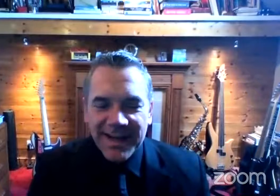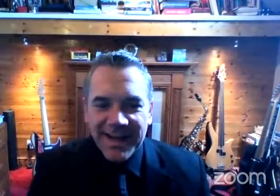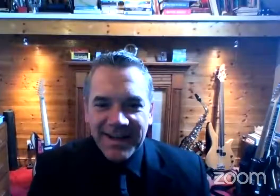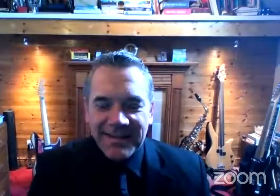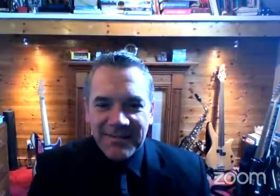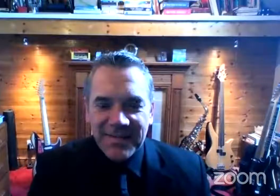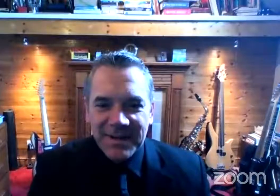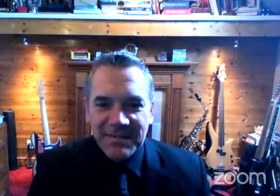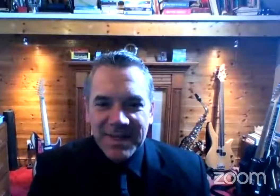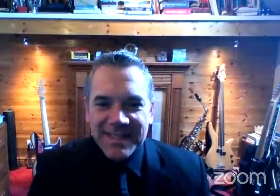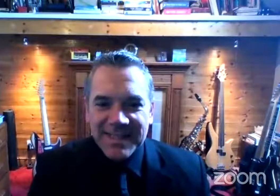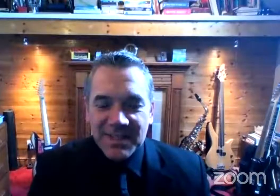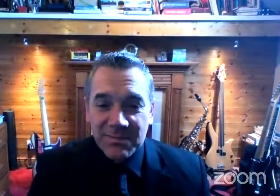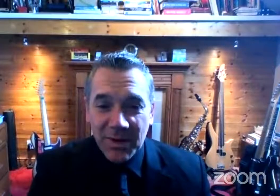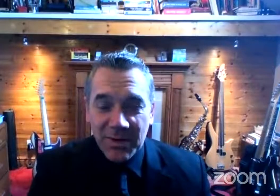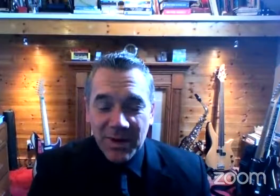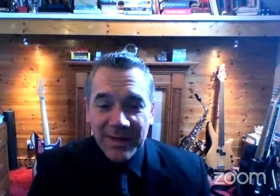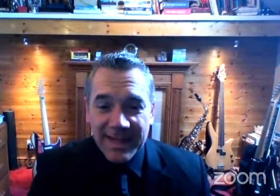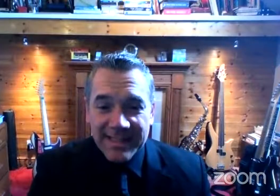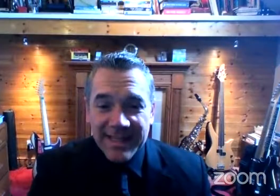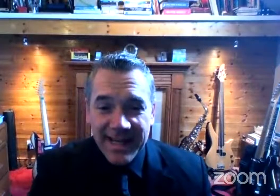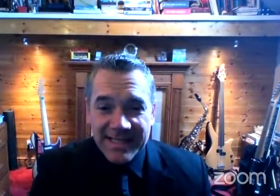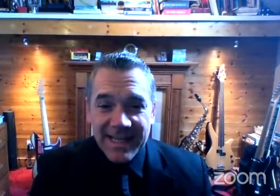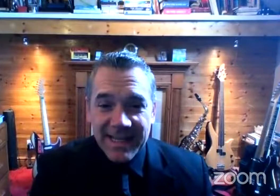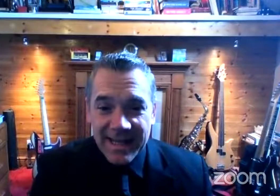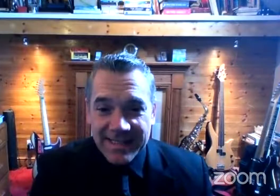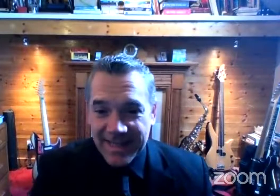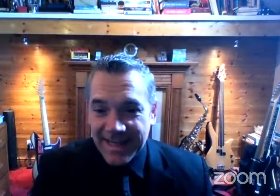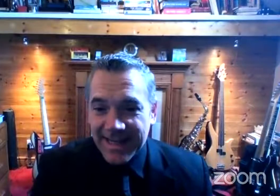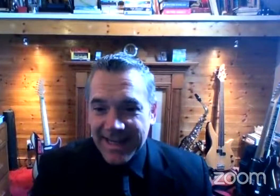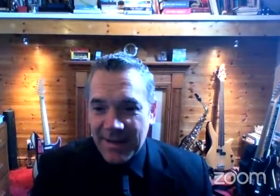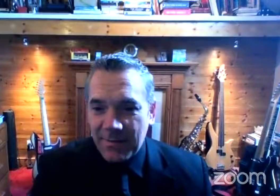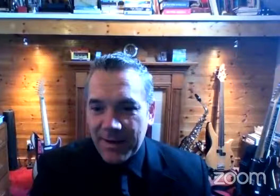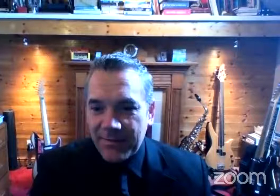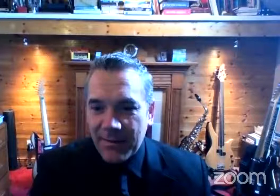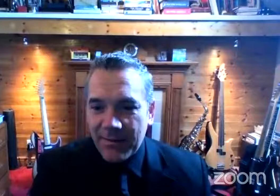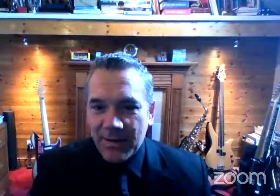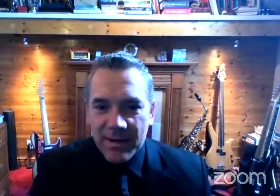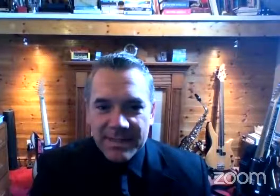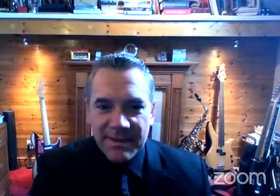15 minutes tomorrow, and the next day, and the next day, and the next day. Bye for now. Have a great time.